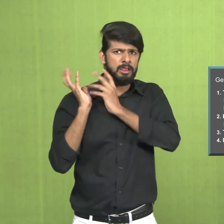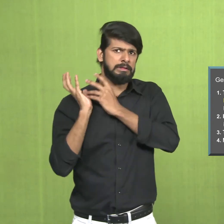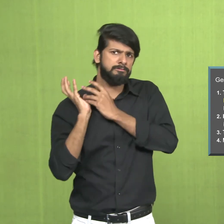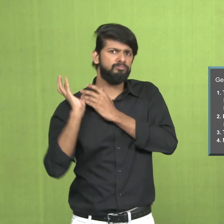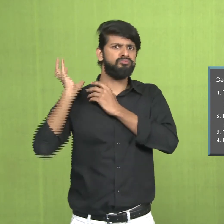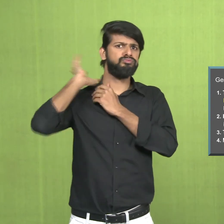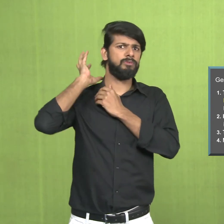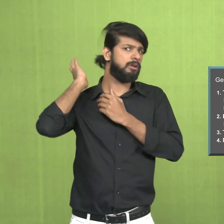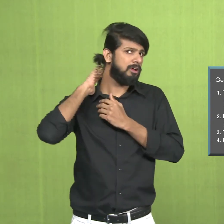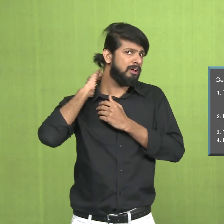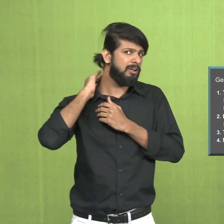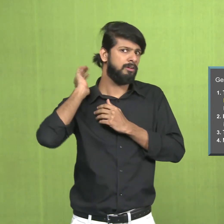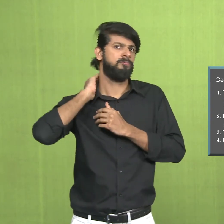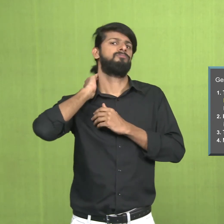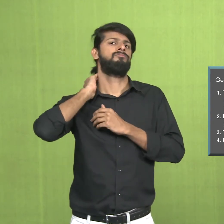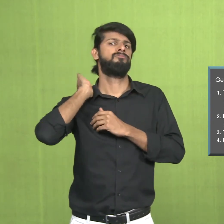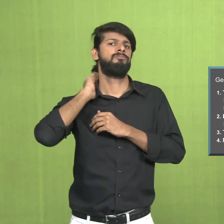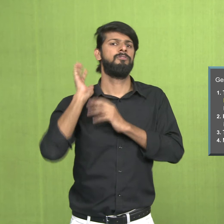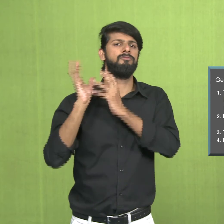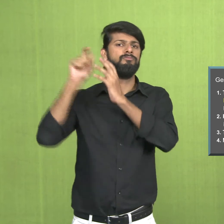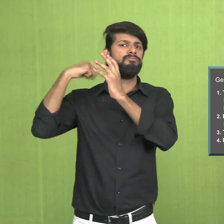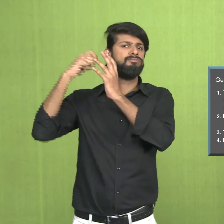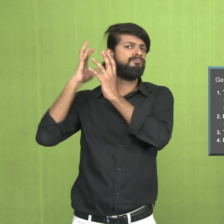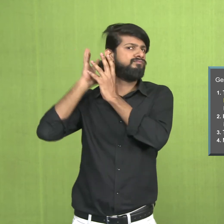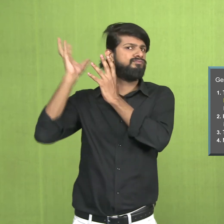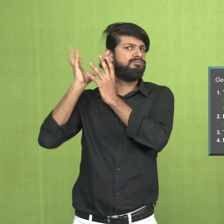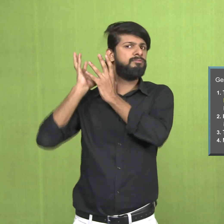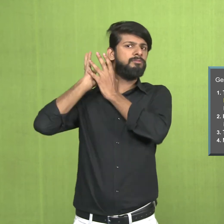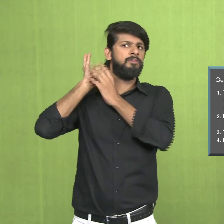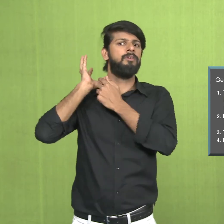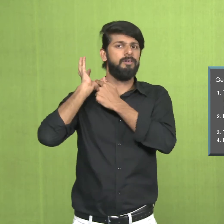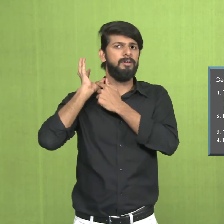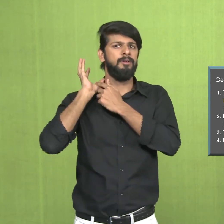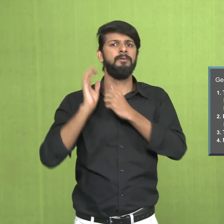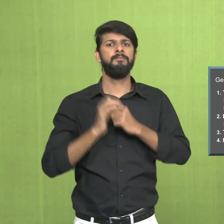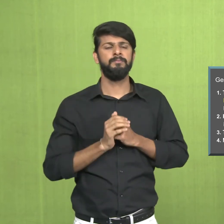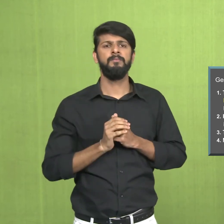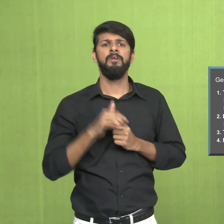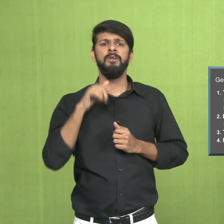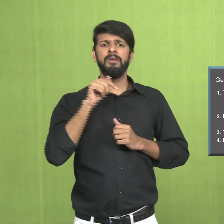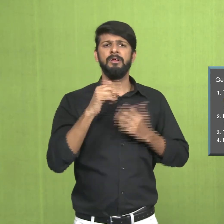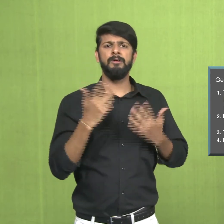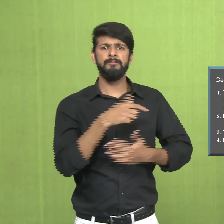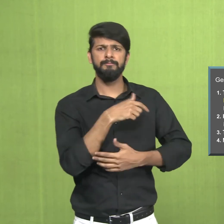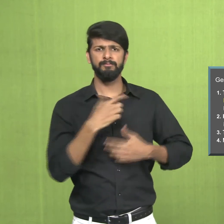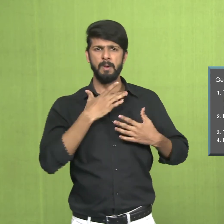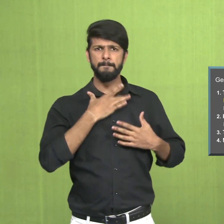Her curly hair is arranged in a bun at the nape and